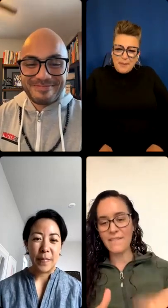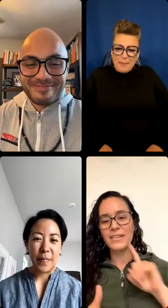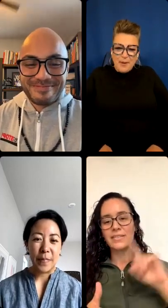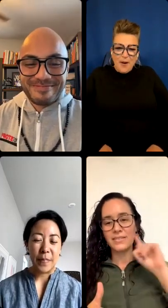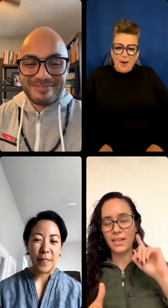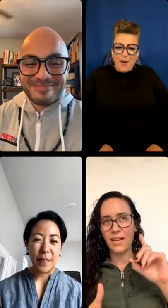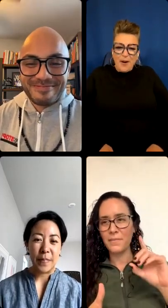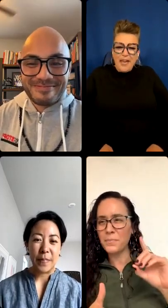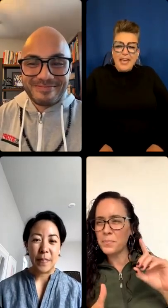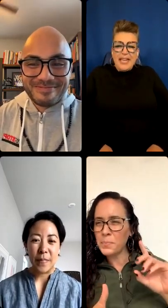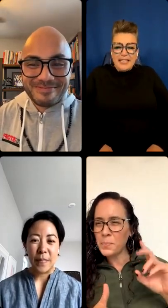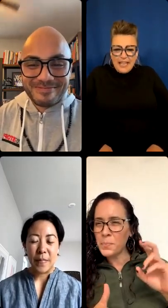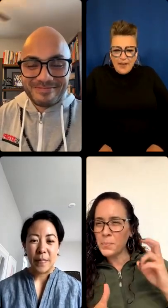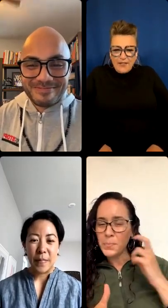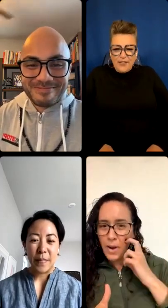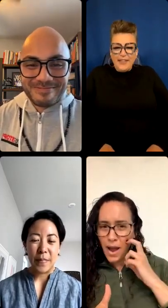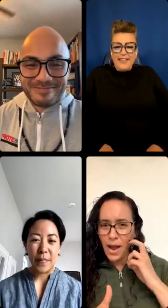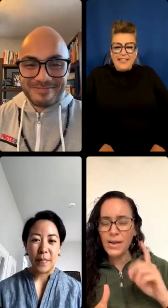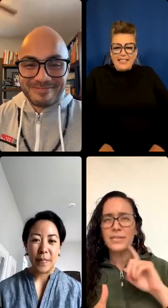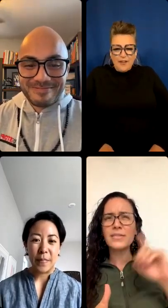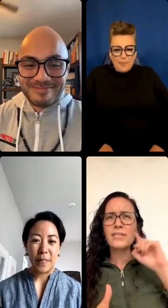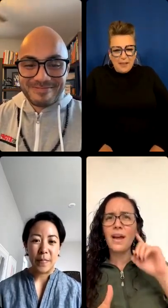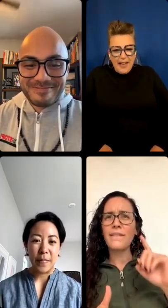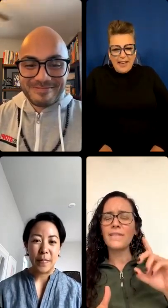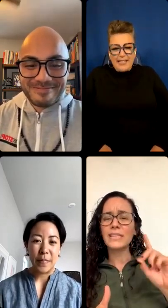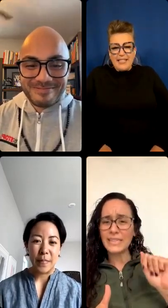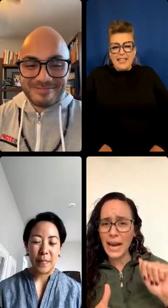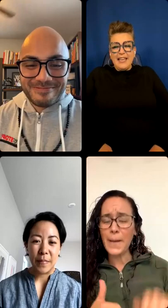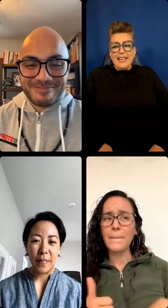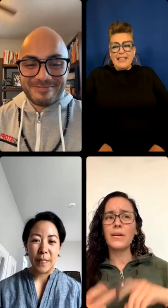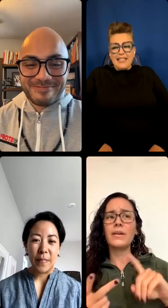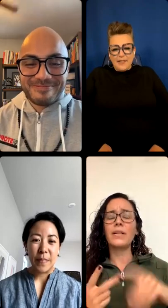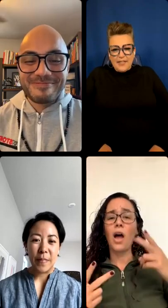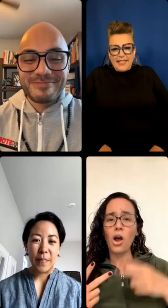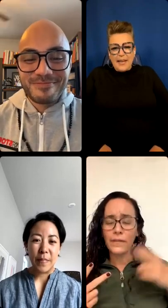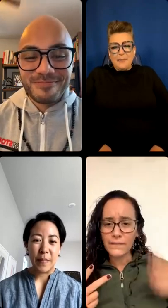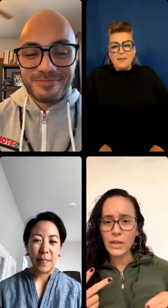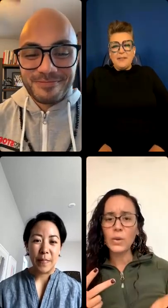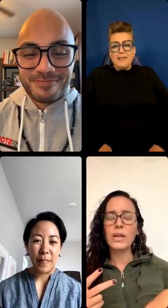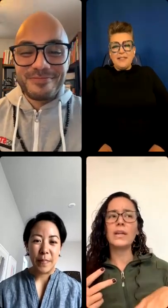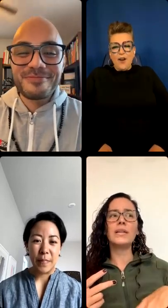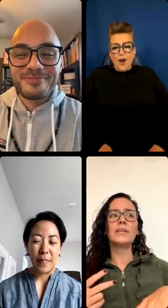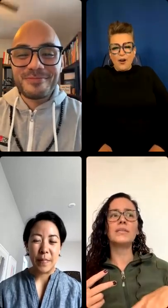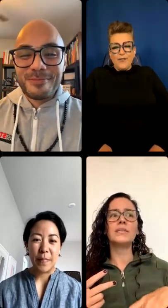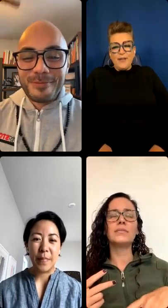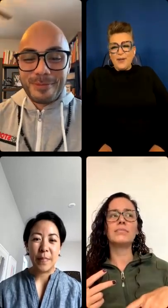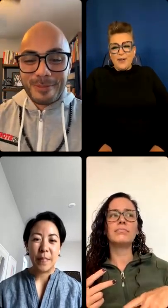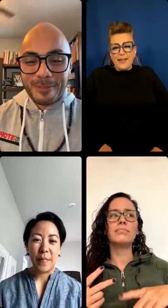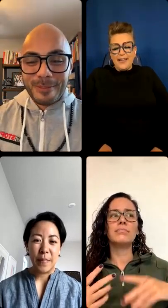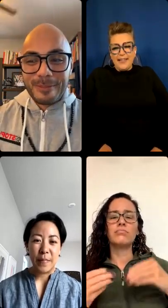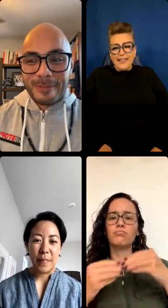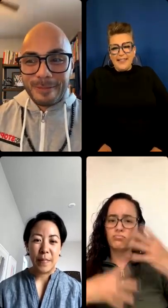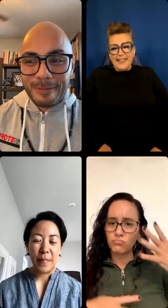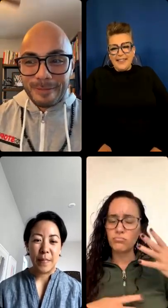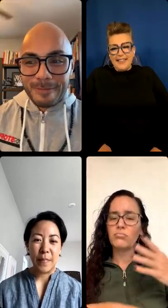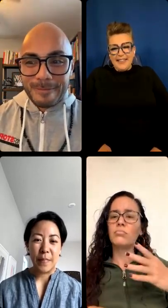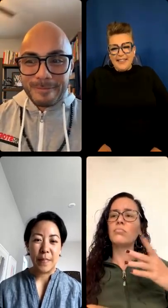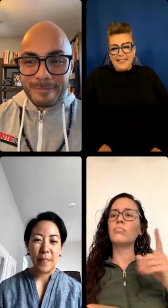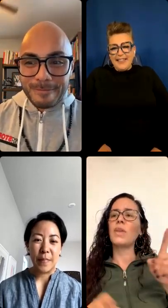My people are deaf, deaf-blind, deaf-disabled, hard of hearing,